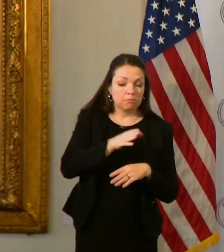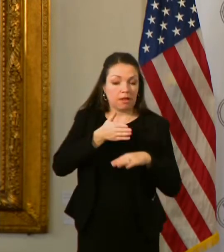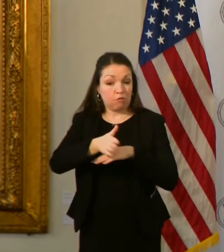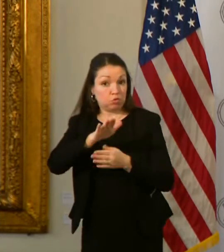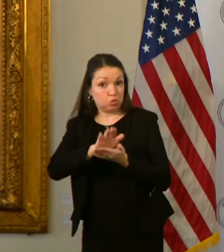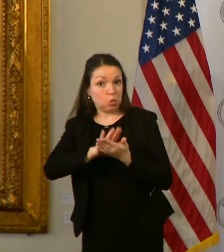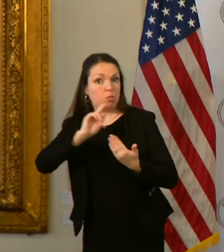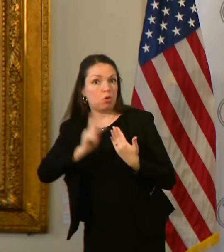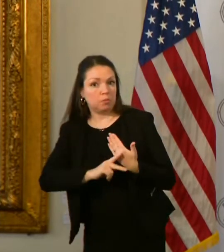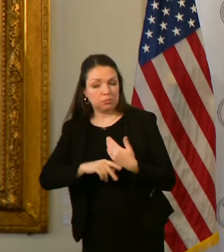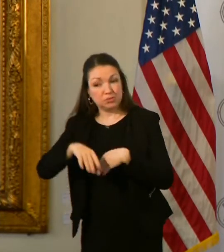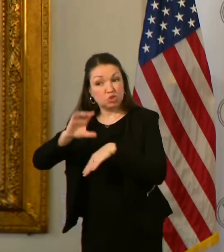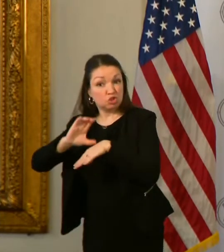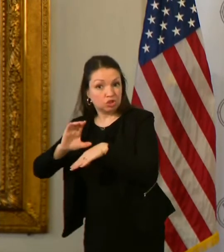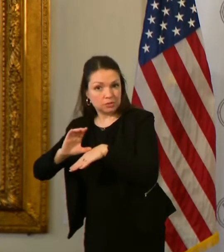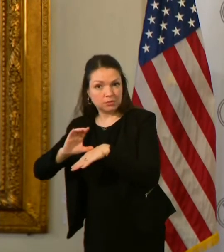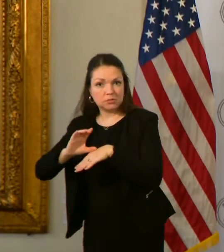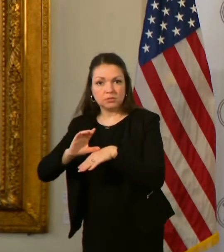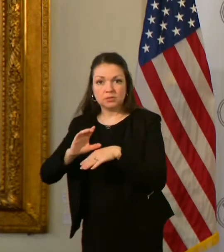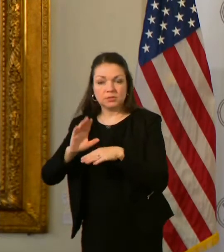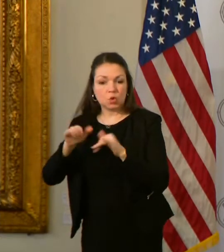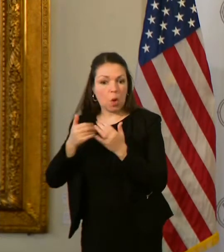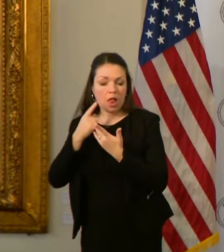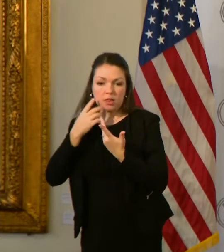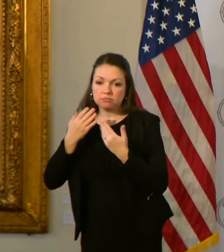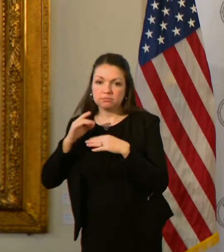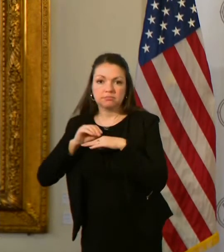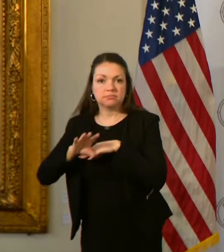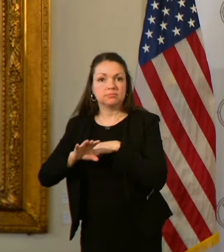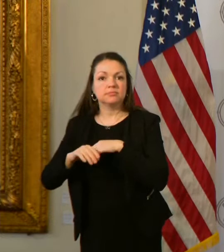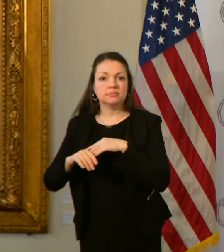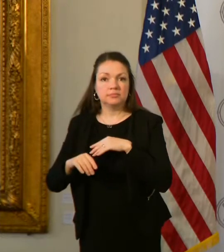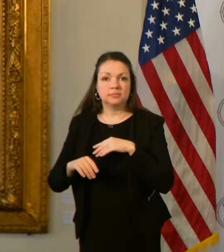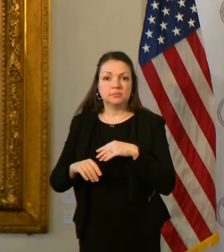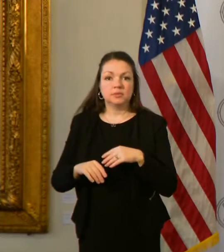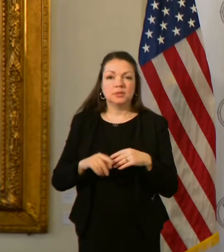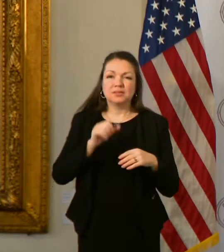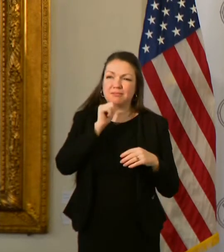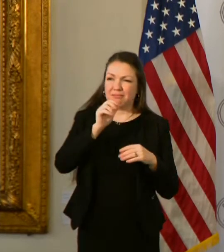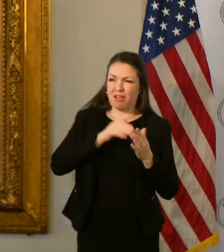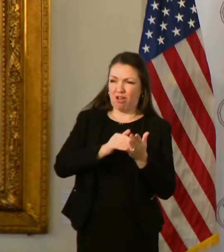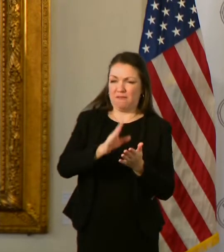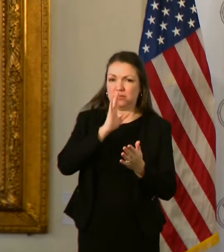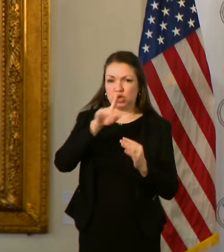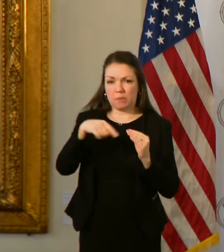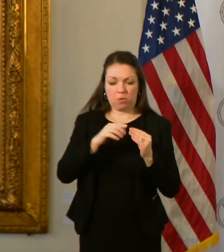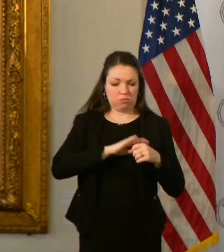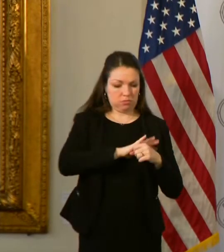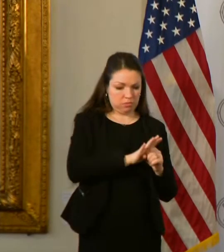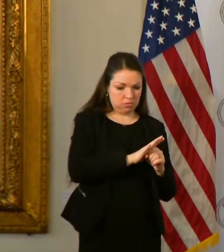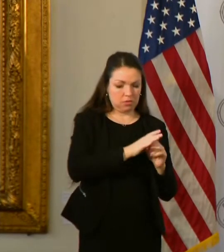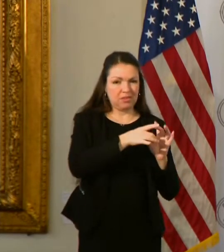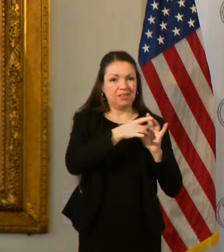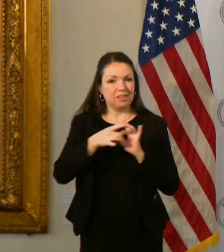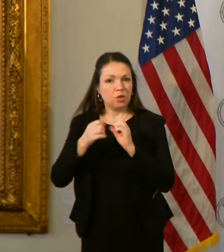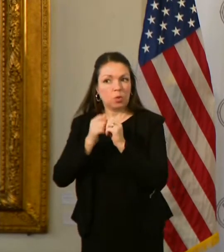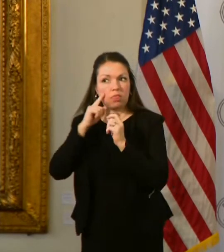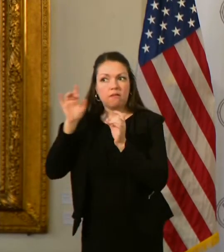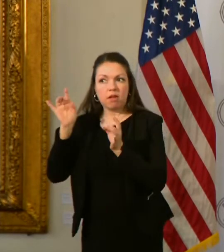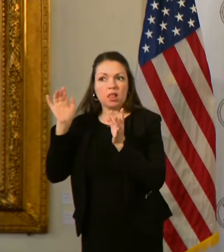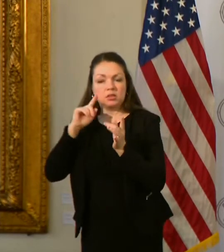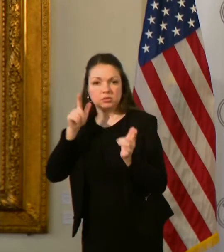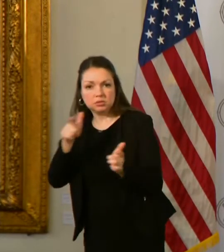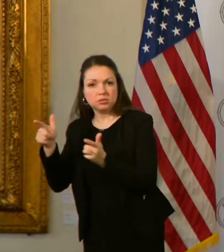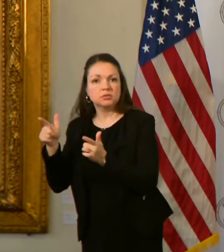don't often talk enough about the link between COVID-19 and violence. And what we know is that this will